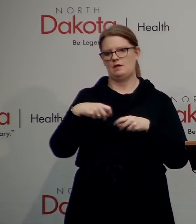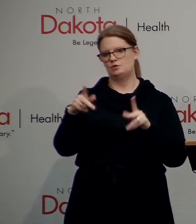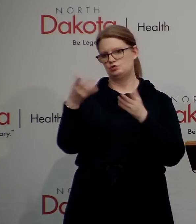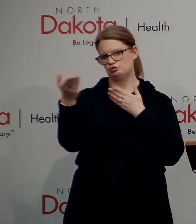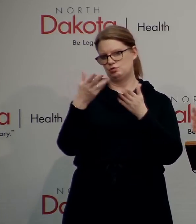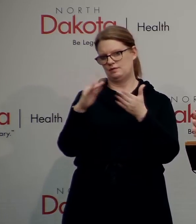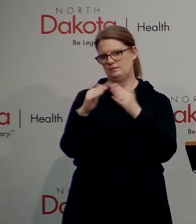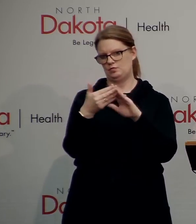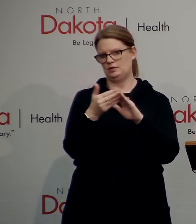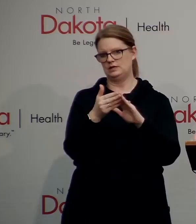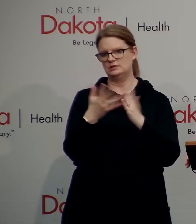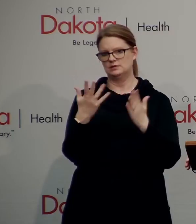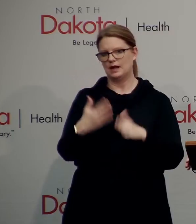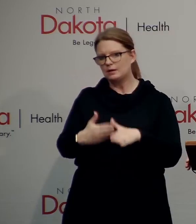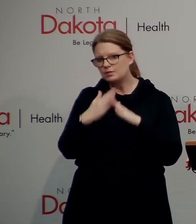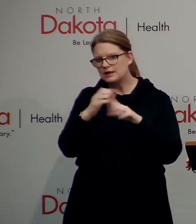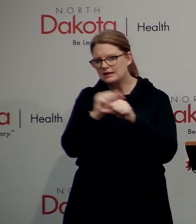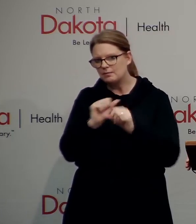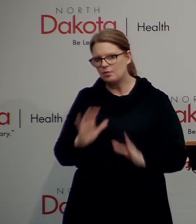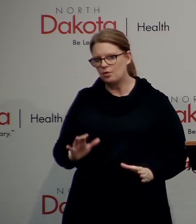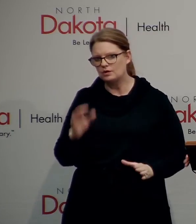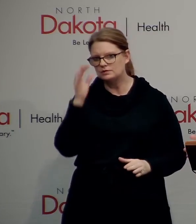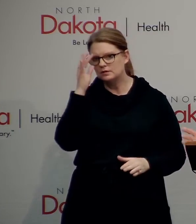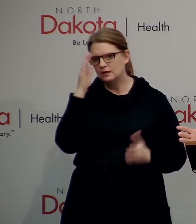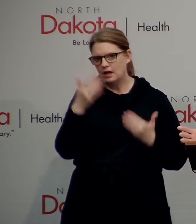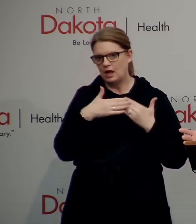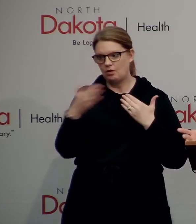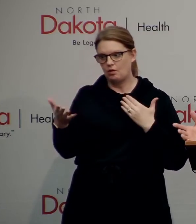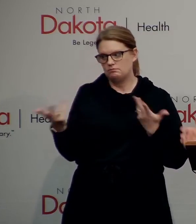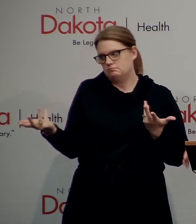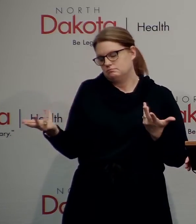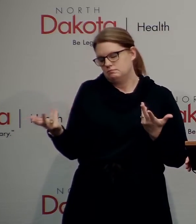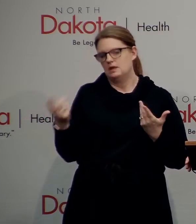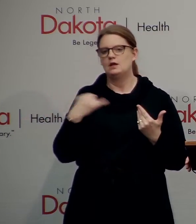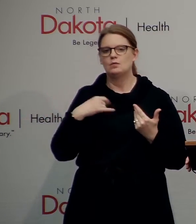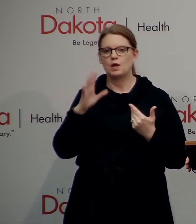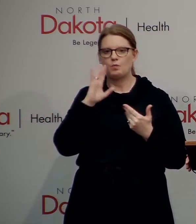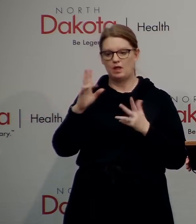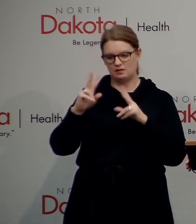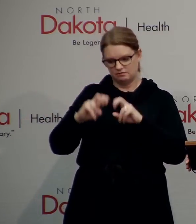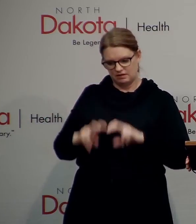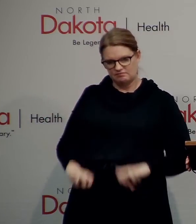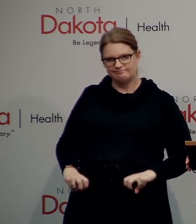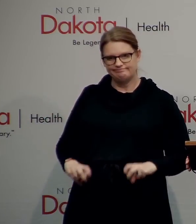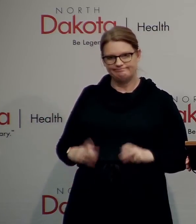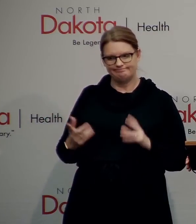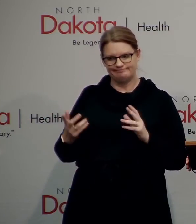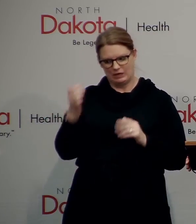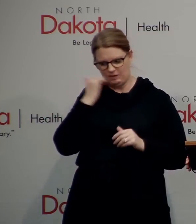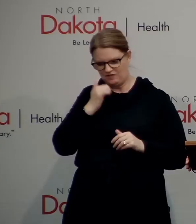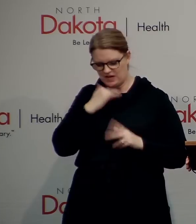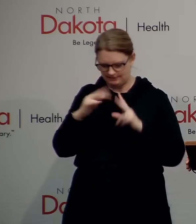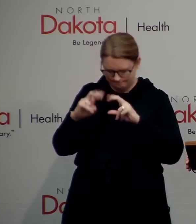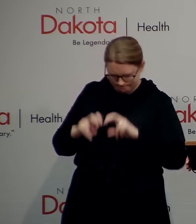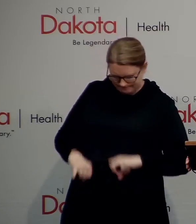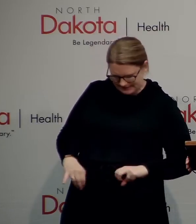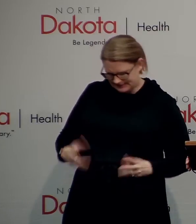their communities, protect their employees, and go. But we said we're going to reevaluate this on a daily basis. If we think it's not